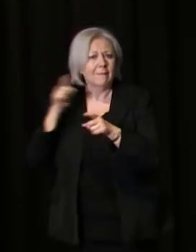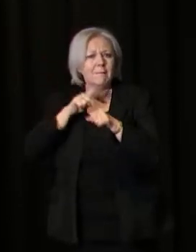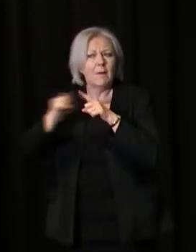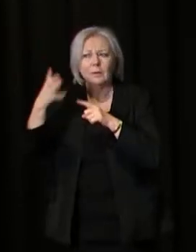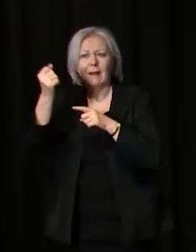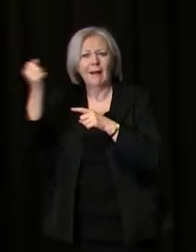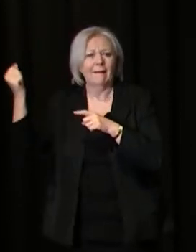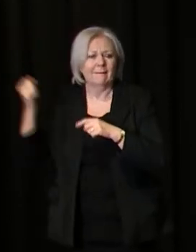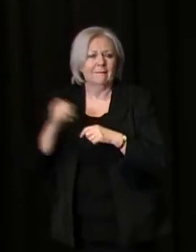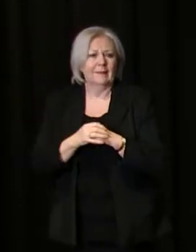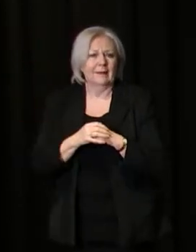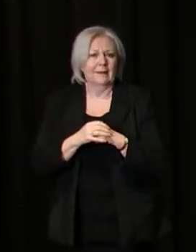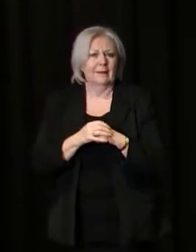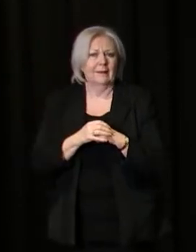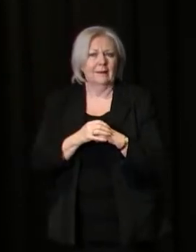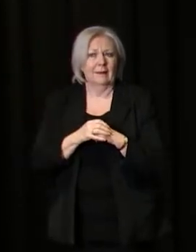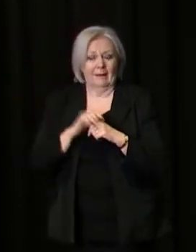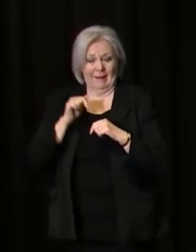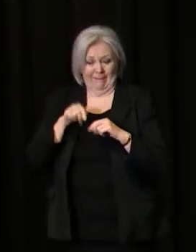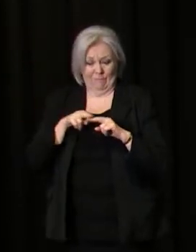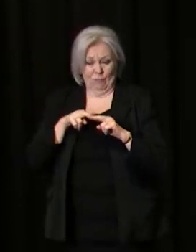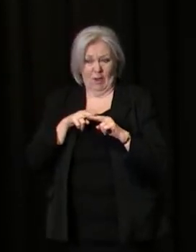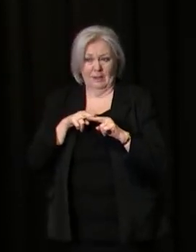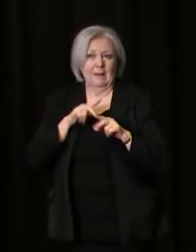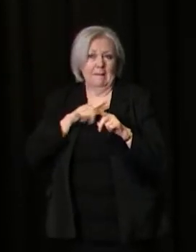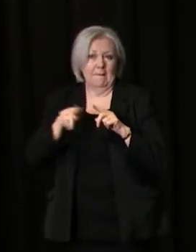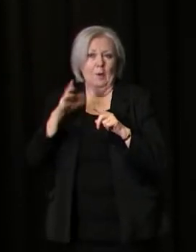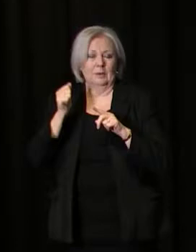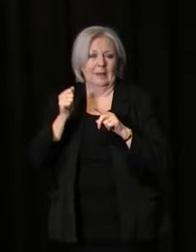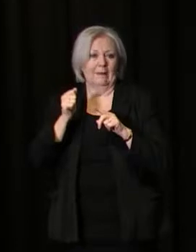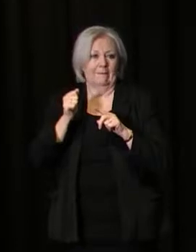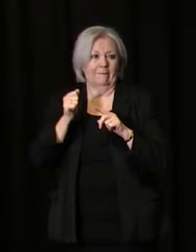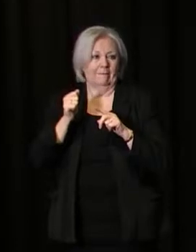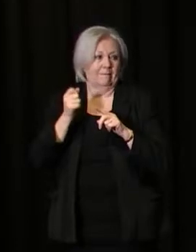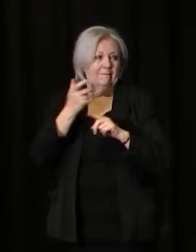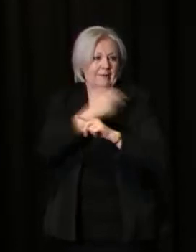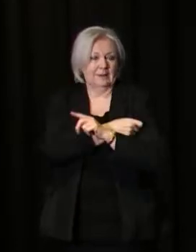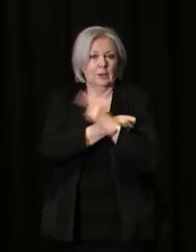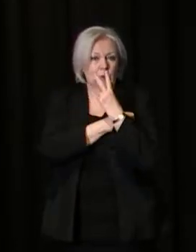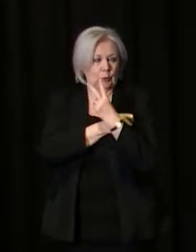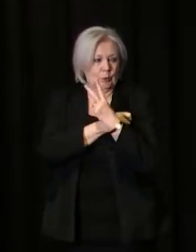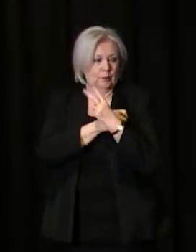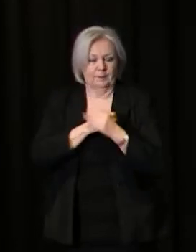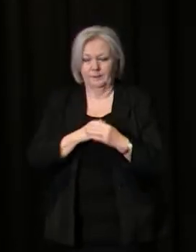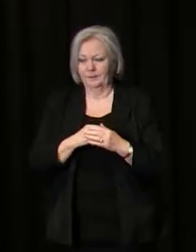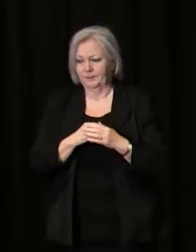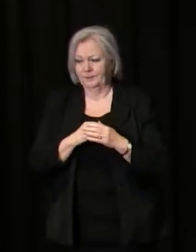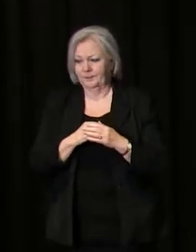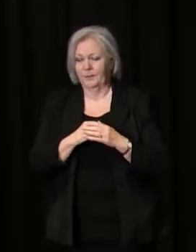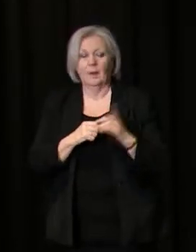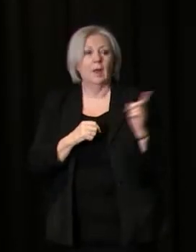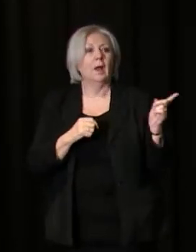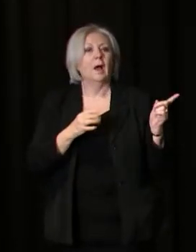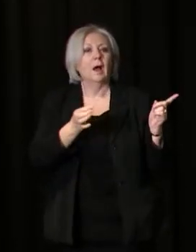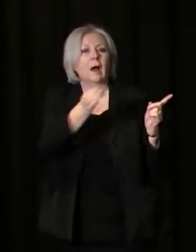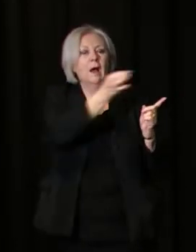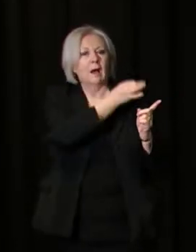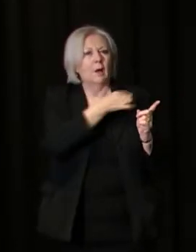90% indeed, quite soon, 80% this coming week, have in fact had two doses. We still have thousands of cases, daily cases, hundreds of people in hospital. If we start getting to near the